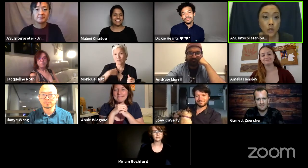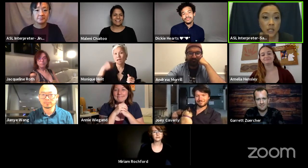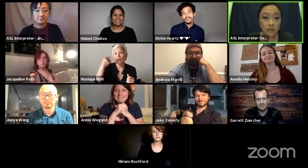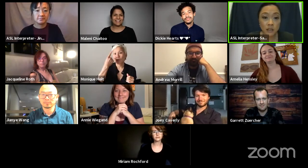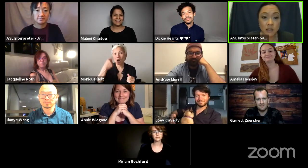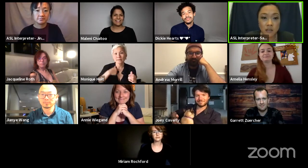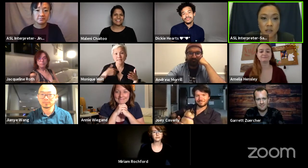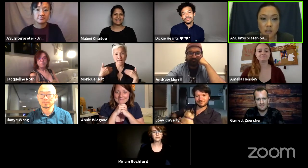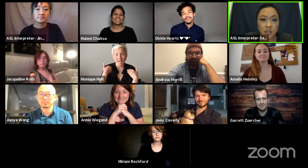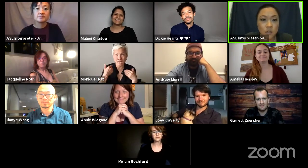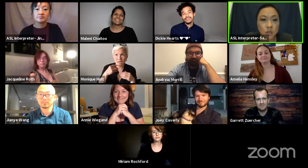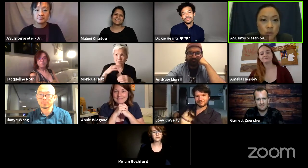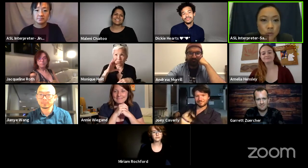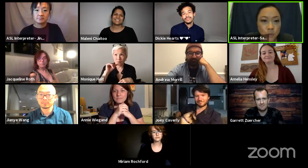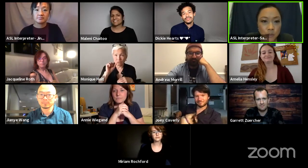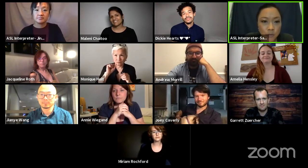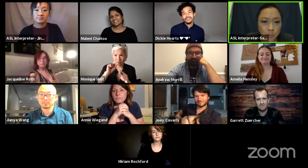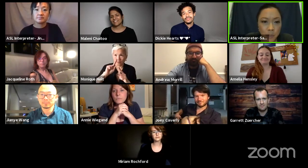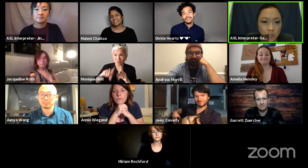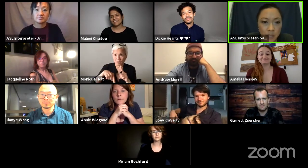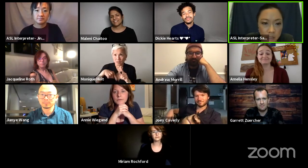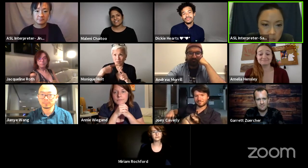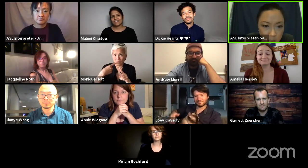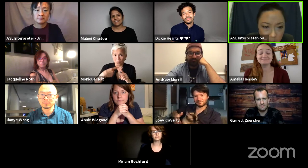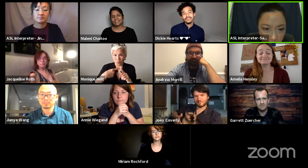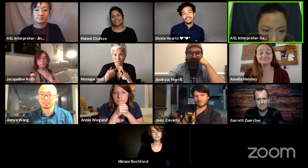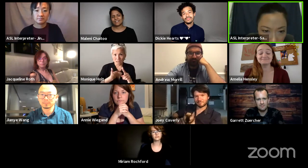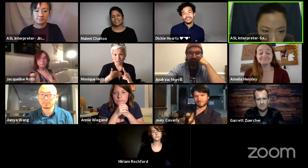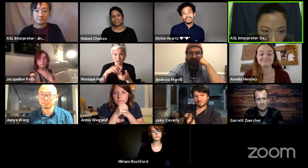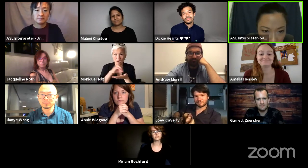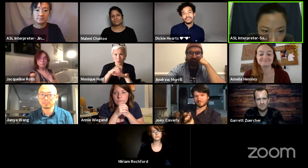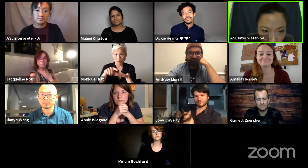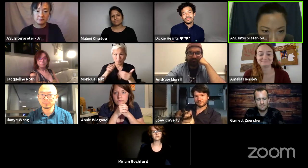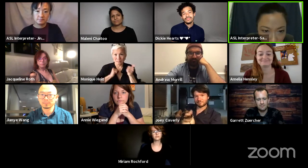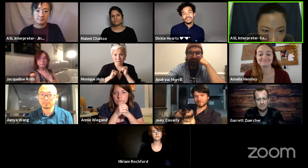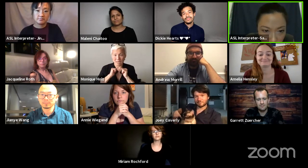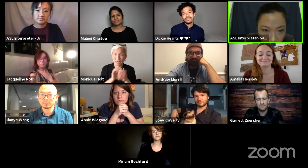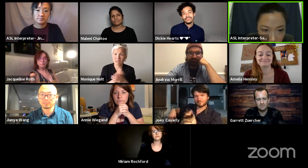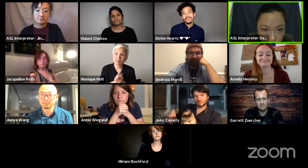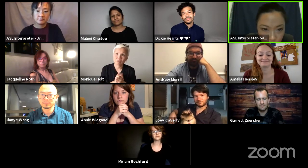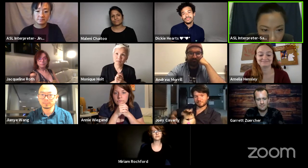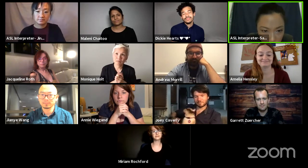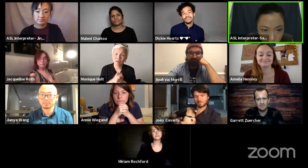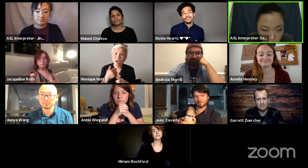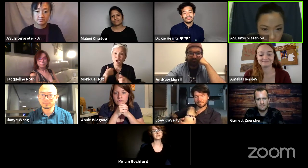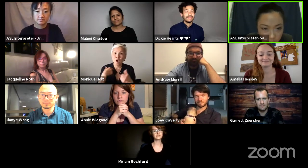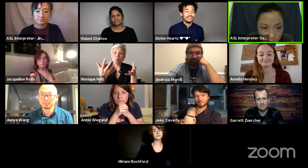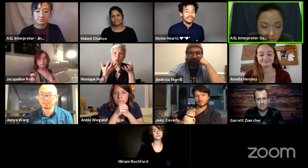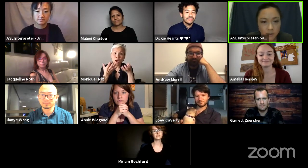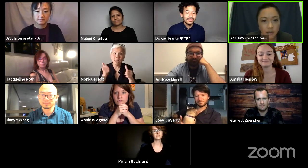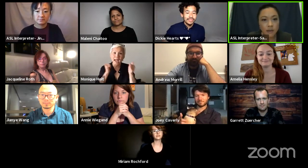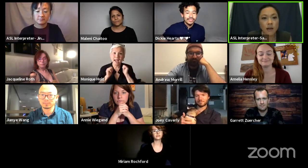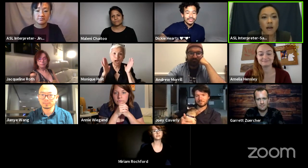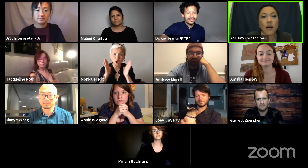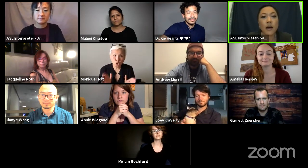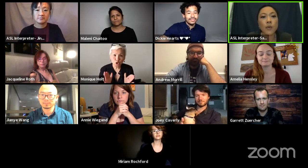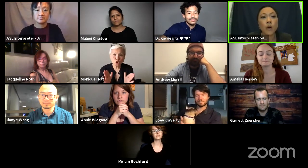Monique. So Monique, for me, I think when I was writing the play, I wanted